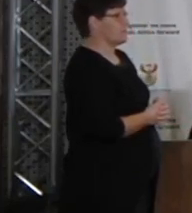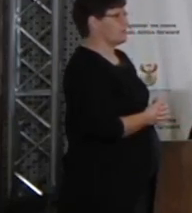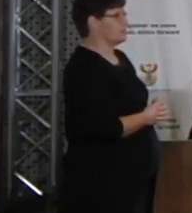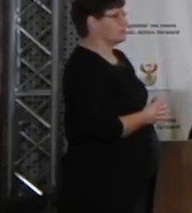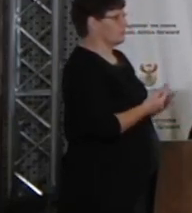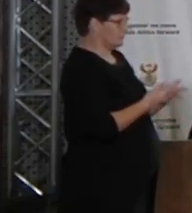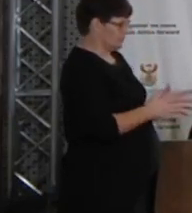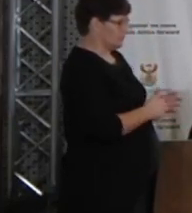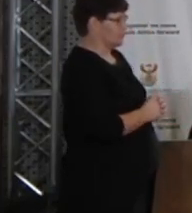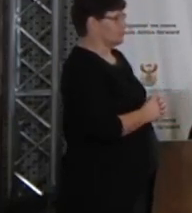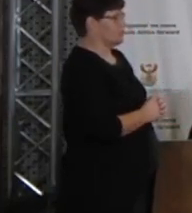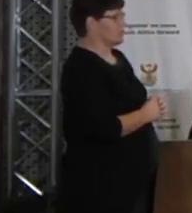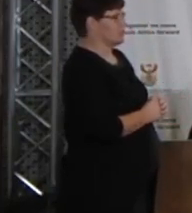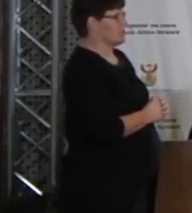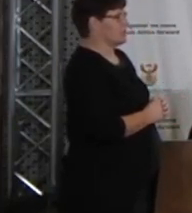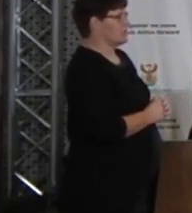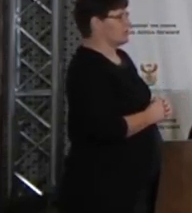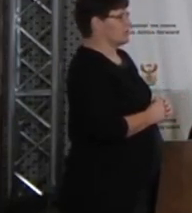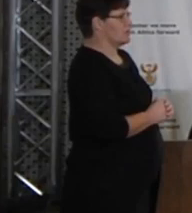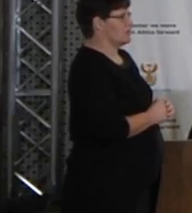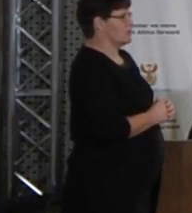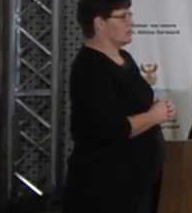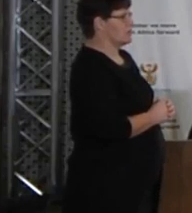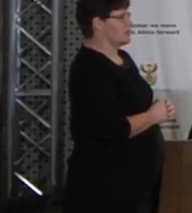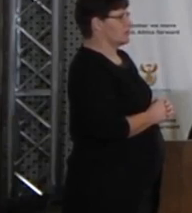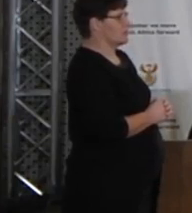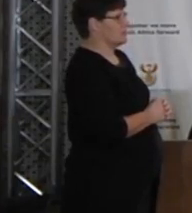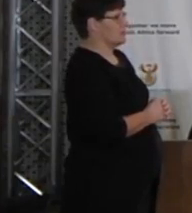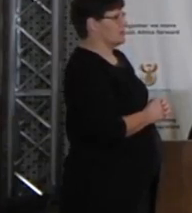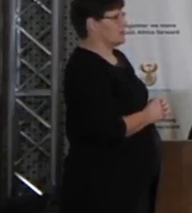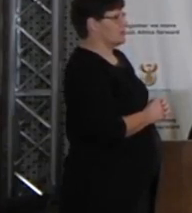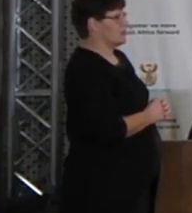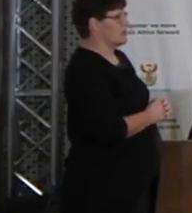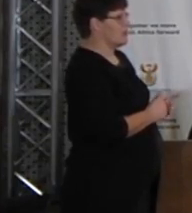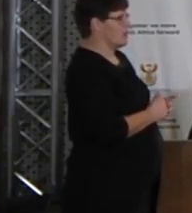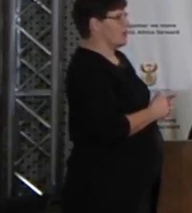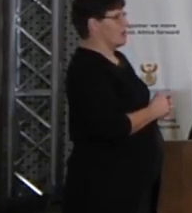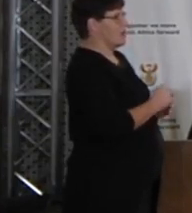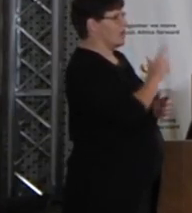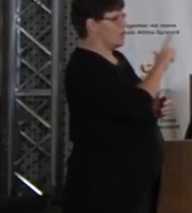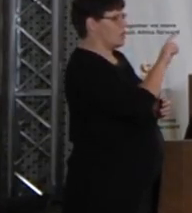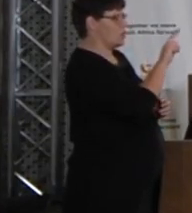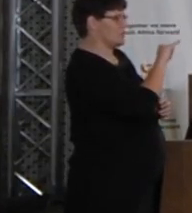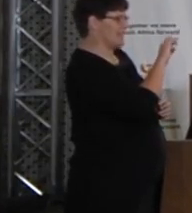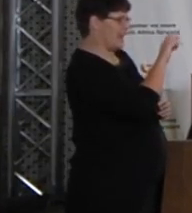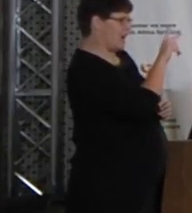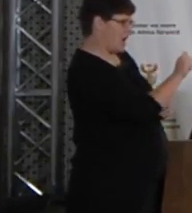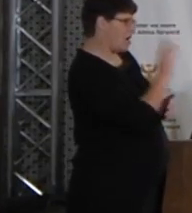That's basically the question. Then there's a question, is again from Lisa Eka, directed to the Minister of Police. She's